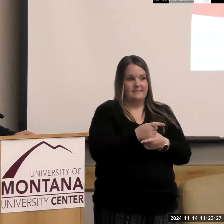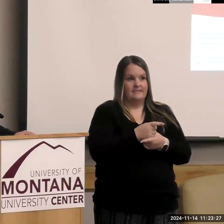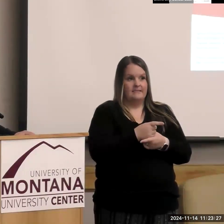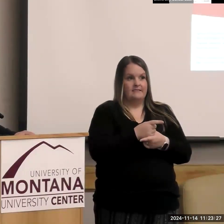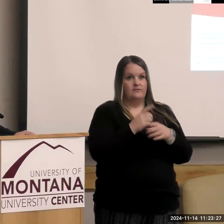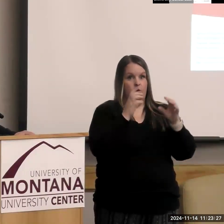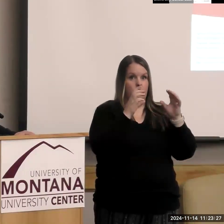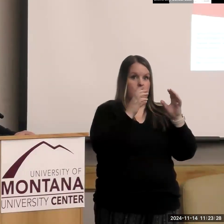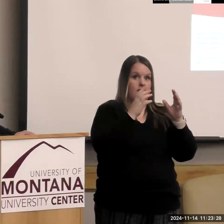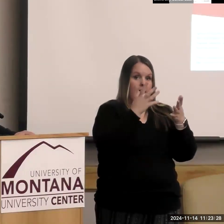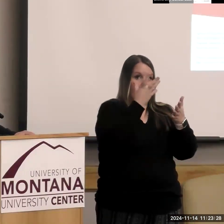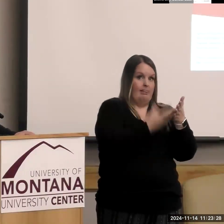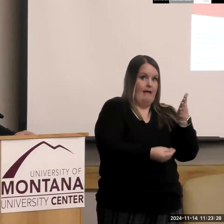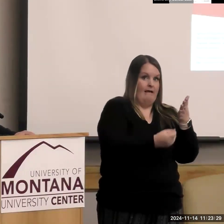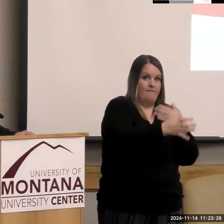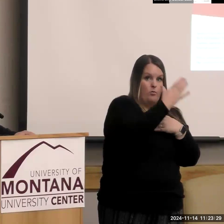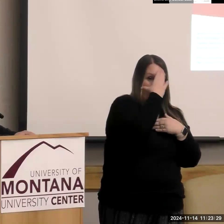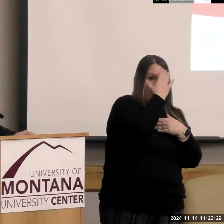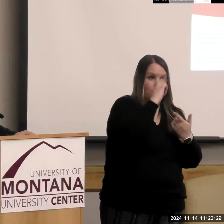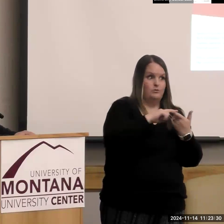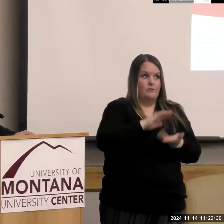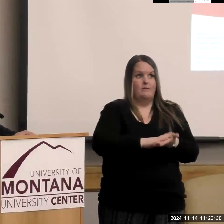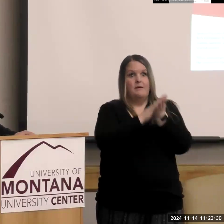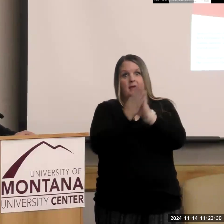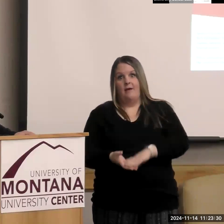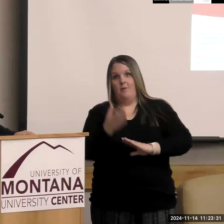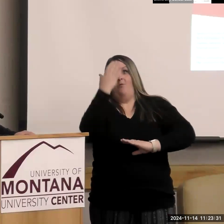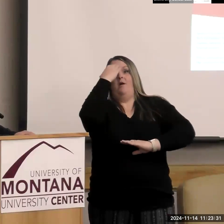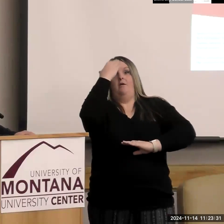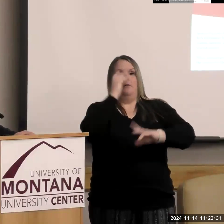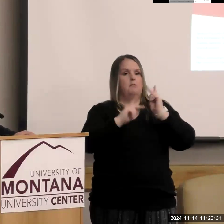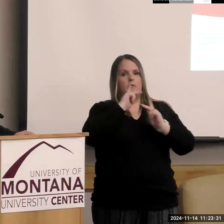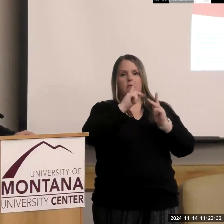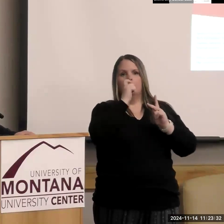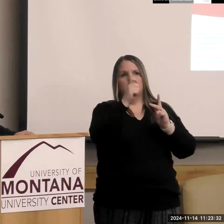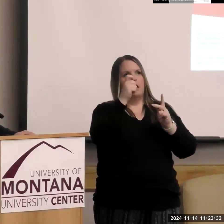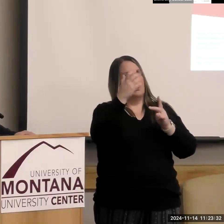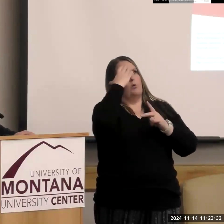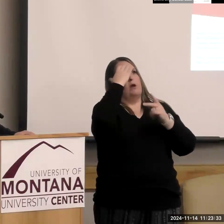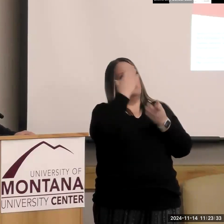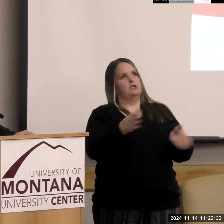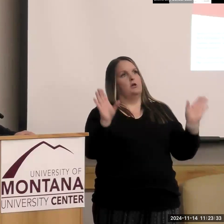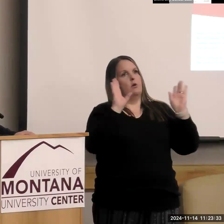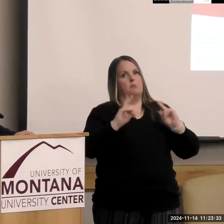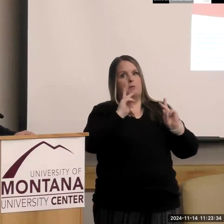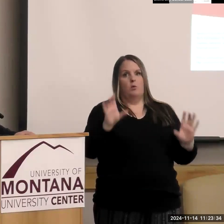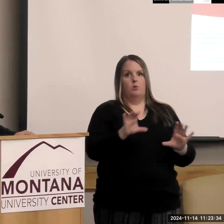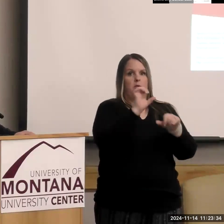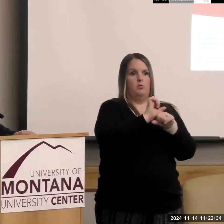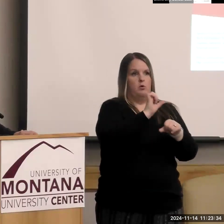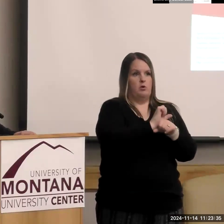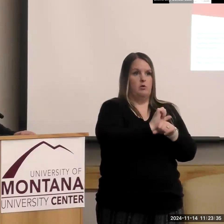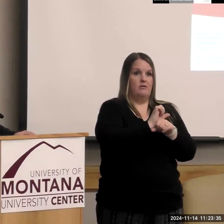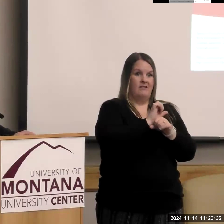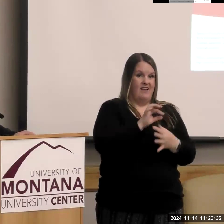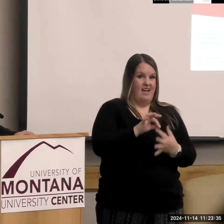awareness to awareness, right? I mean, folks are not aware in general, the folks that are doing the work,